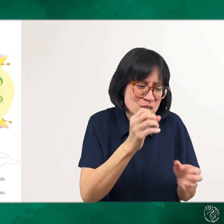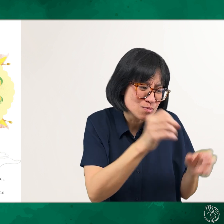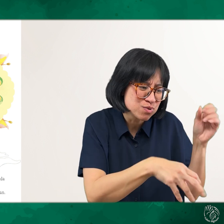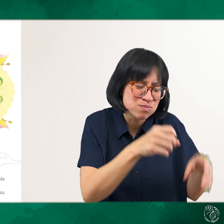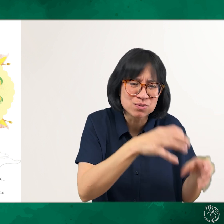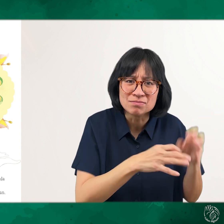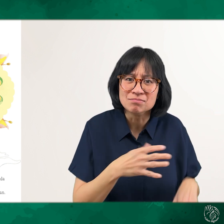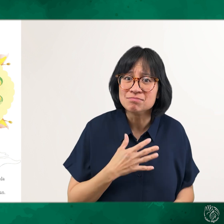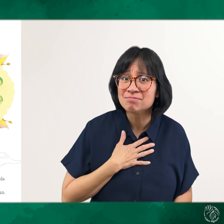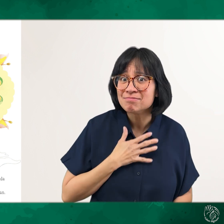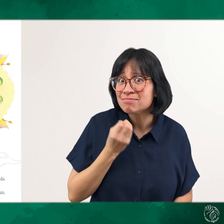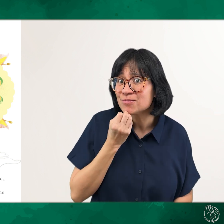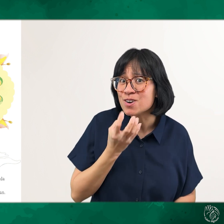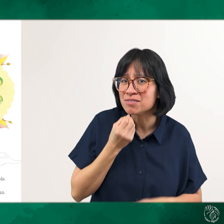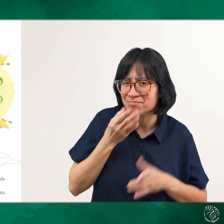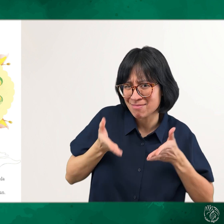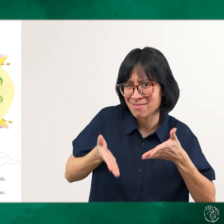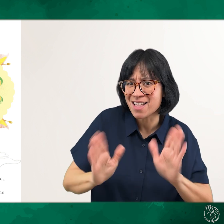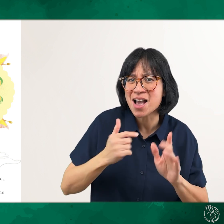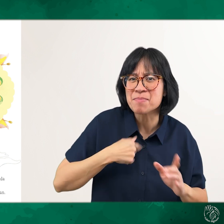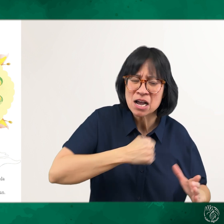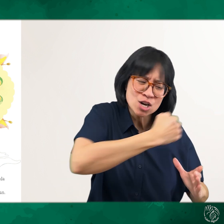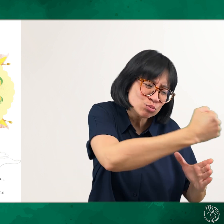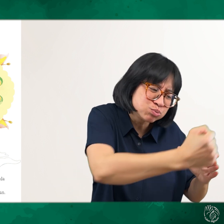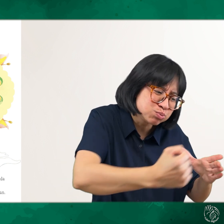as Lola lets me stir,